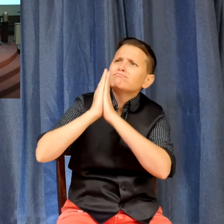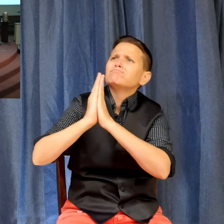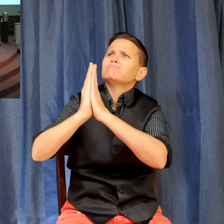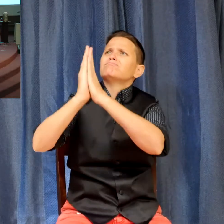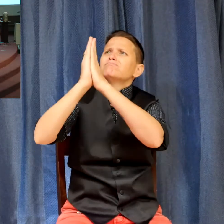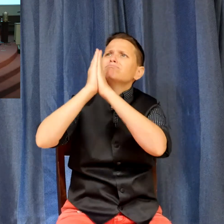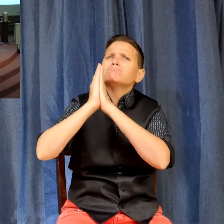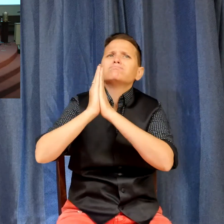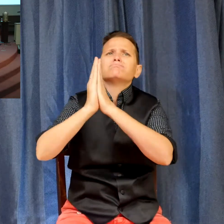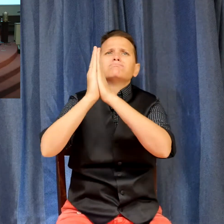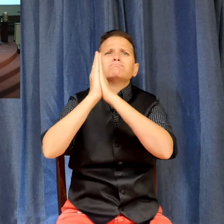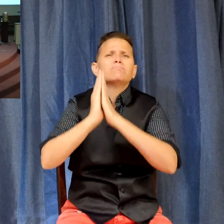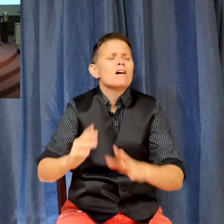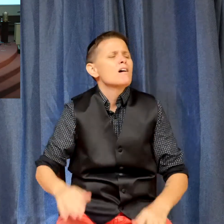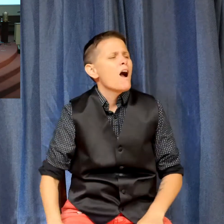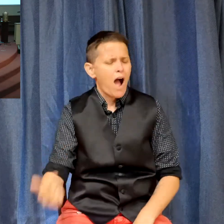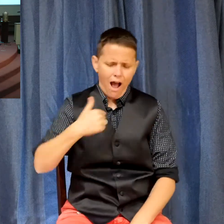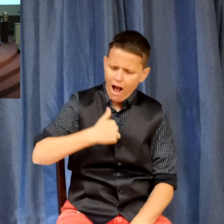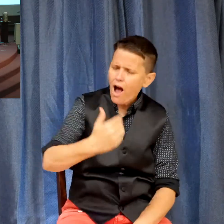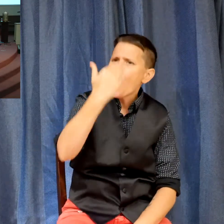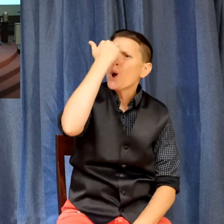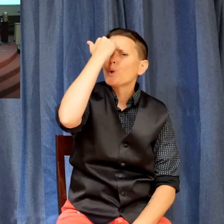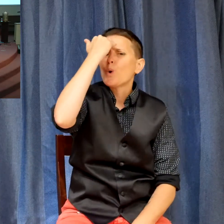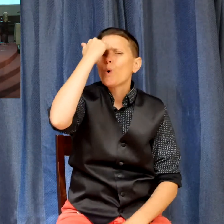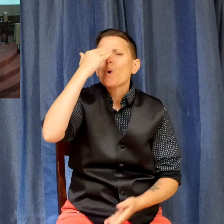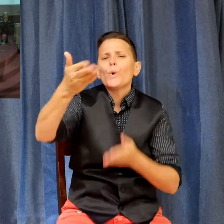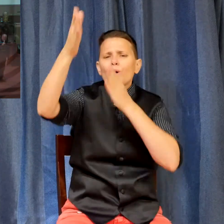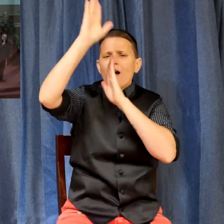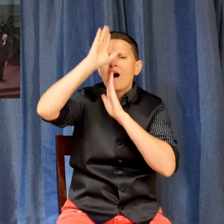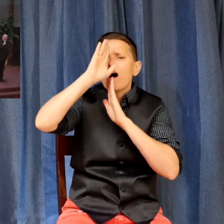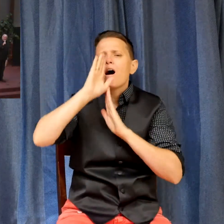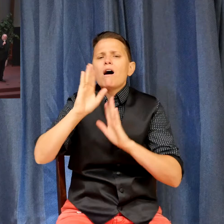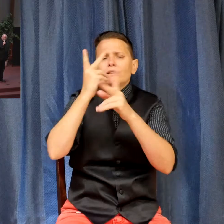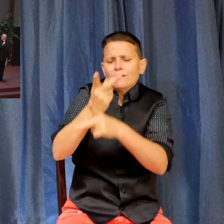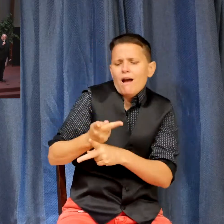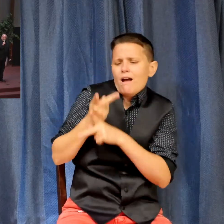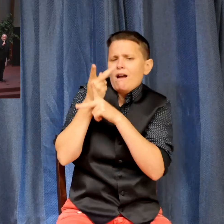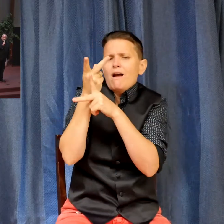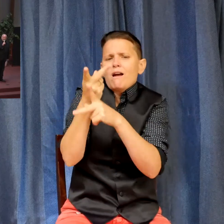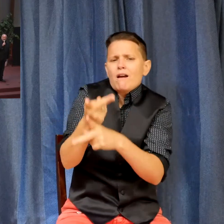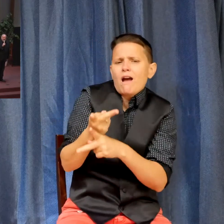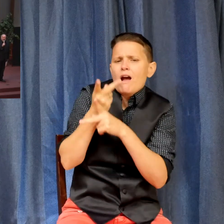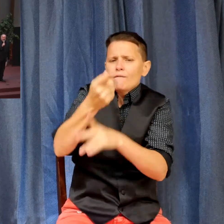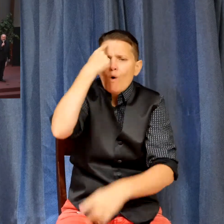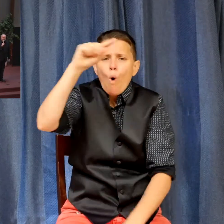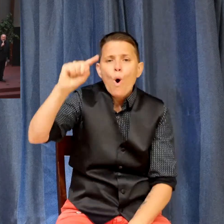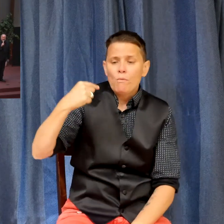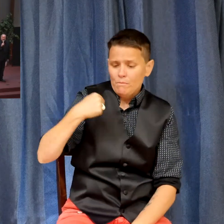I know the Lord will take care of me.